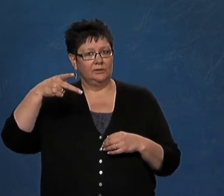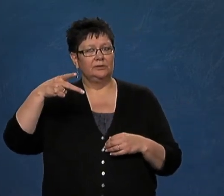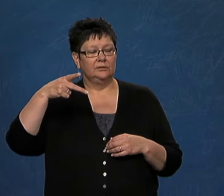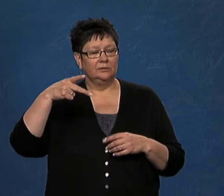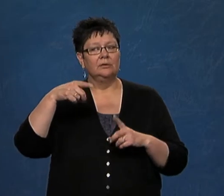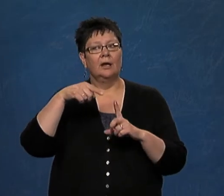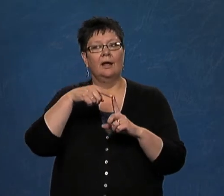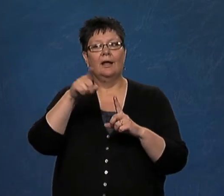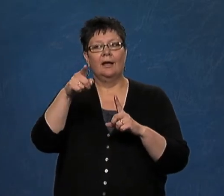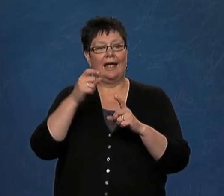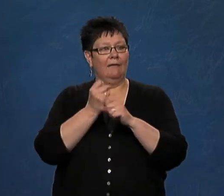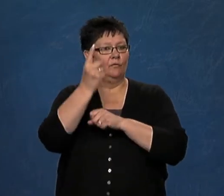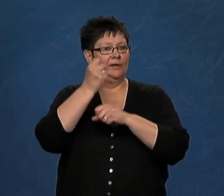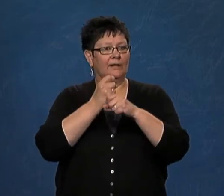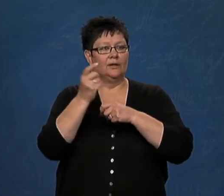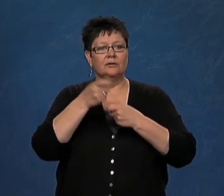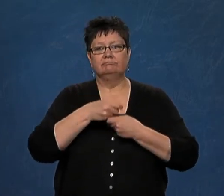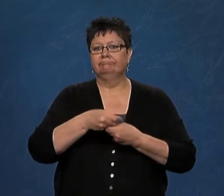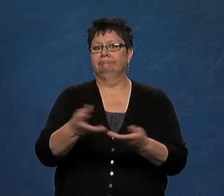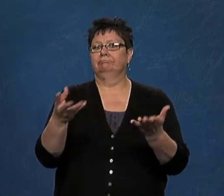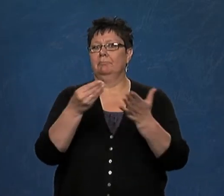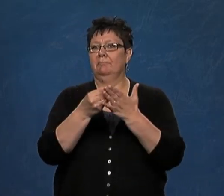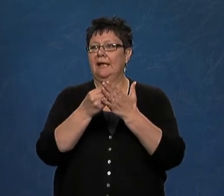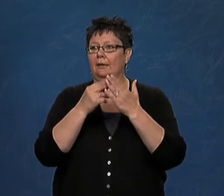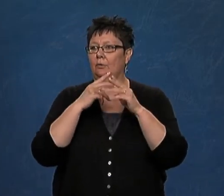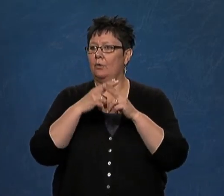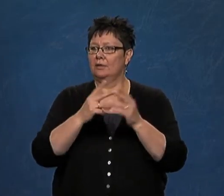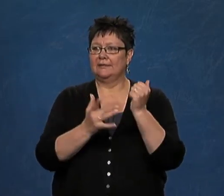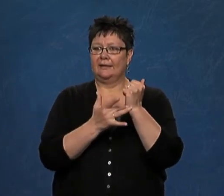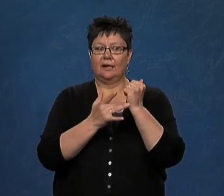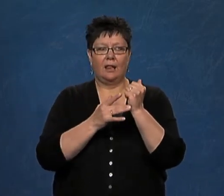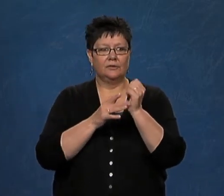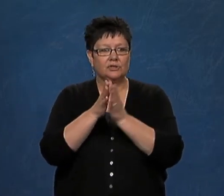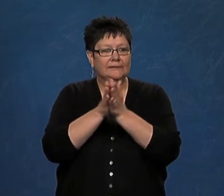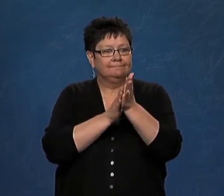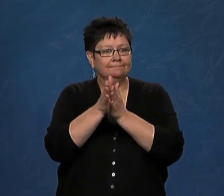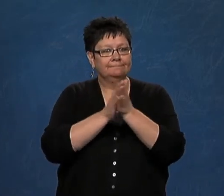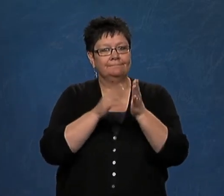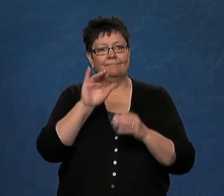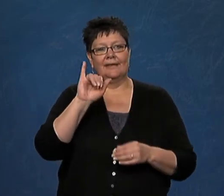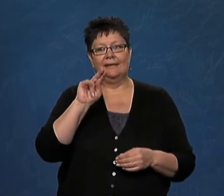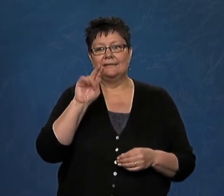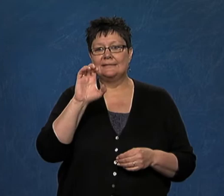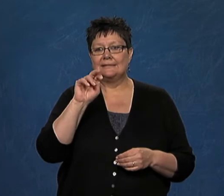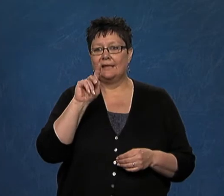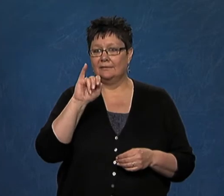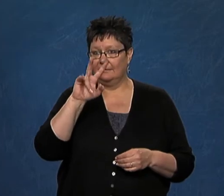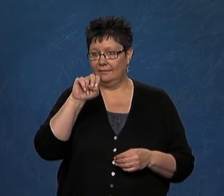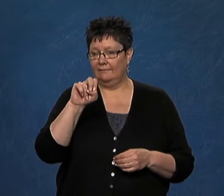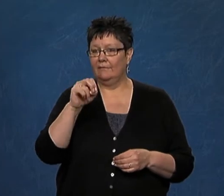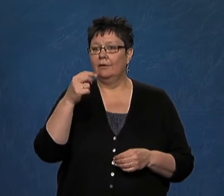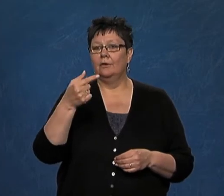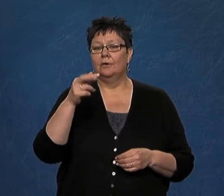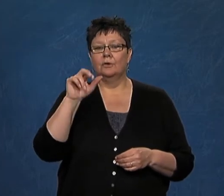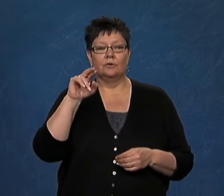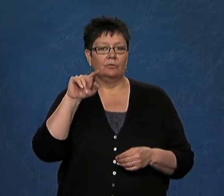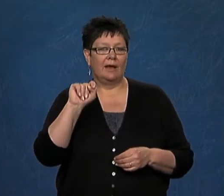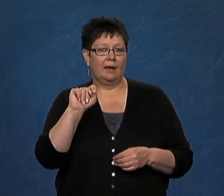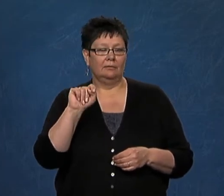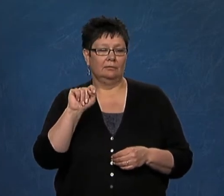Now, Legal Services Corporation on an annual basis provides money for technology initiatives